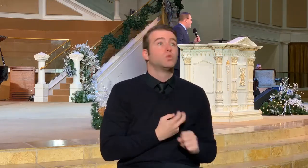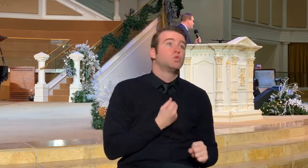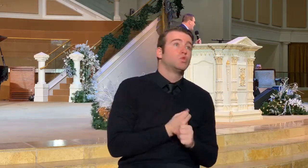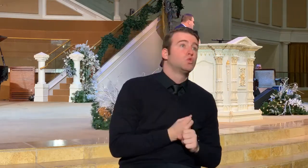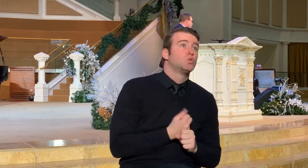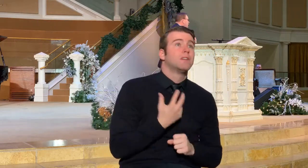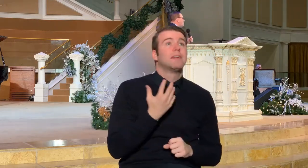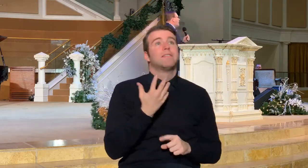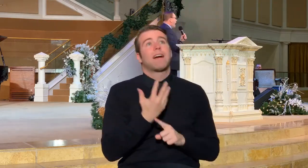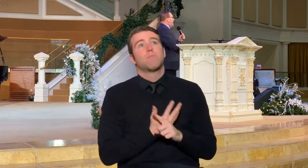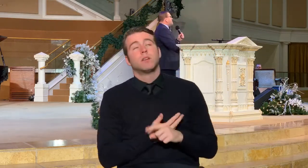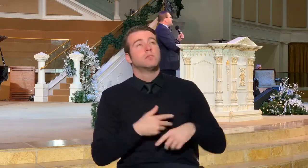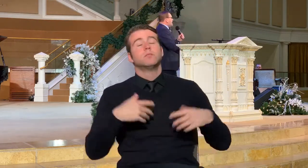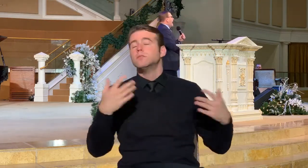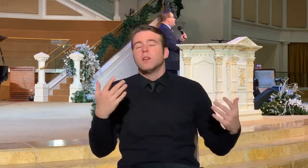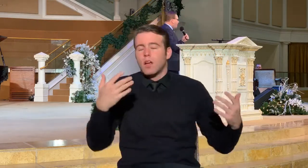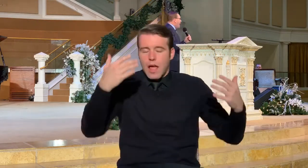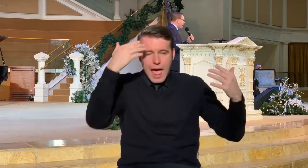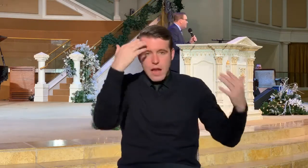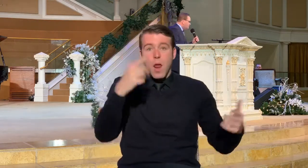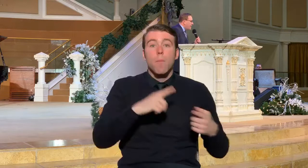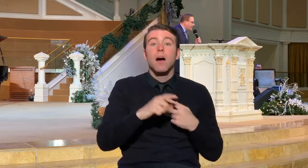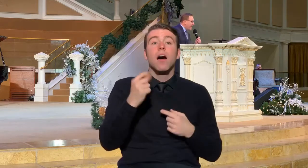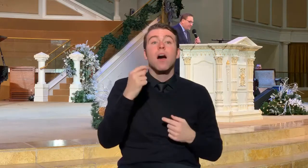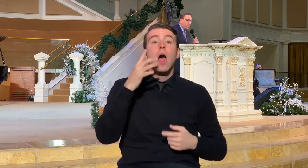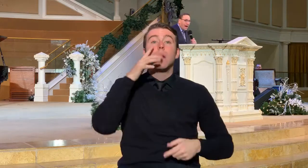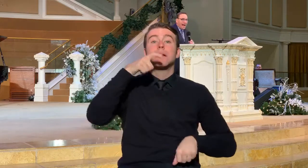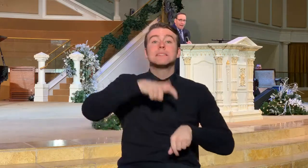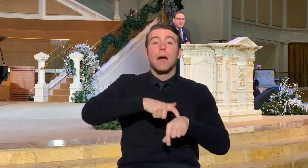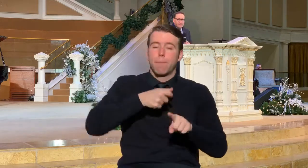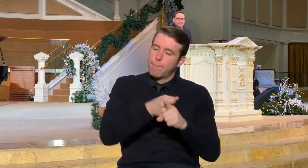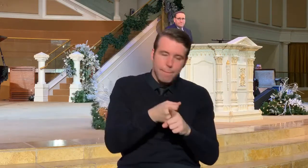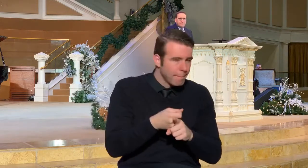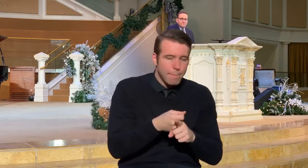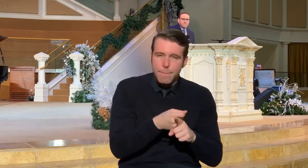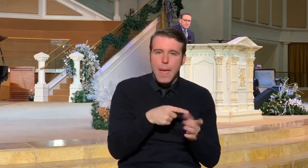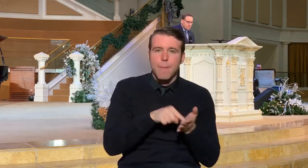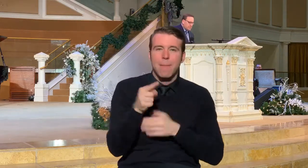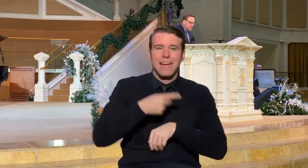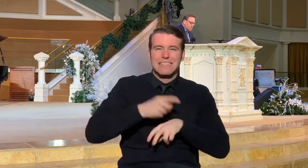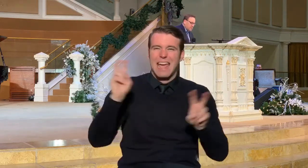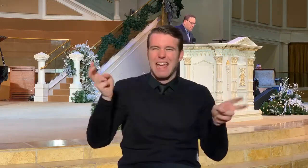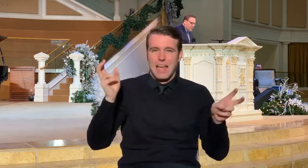a number of months, but understand payday's coming after a while.